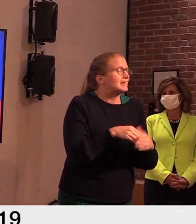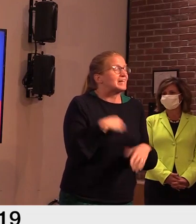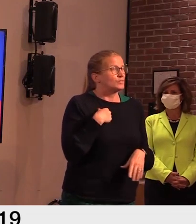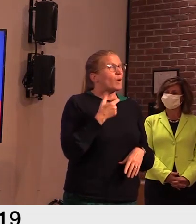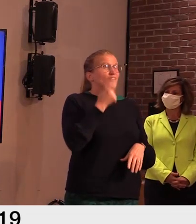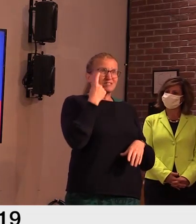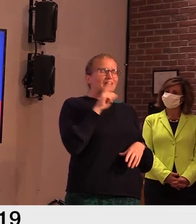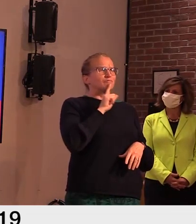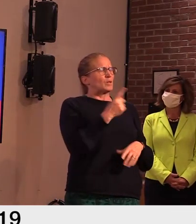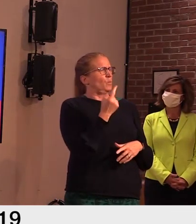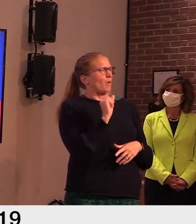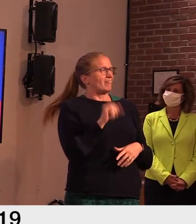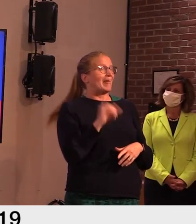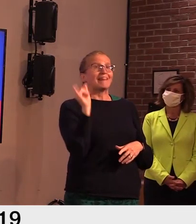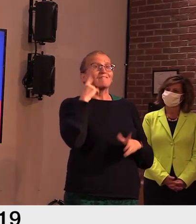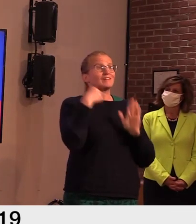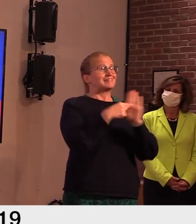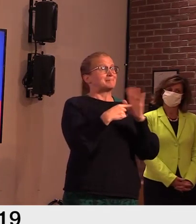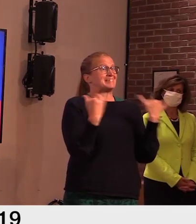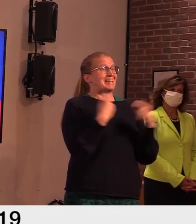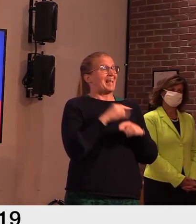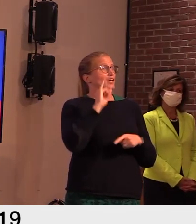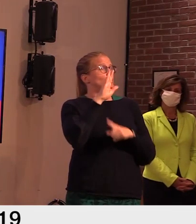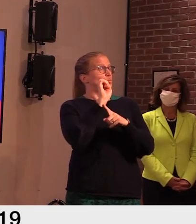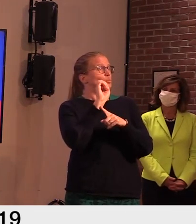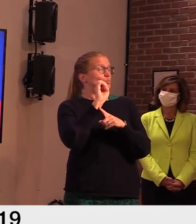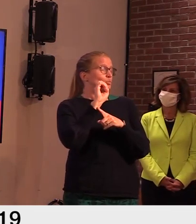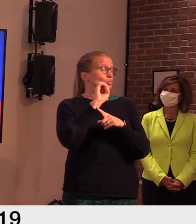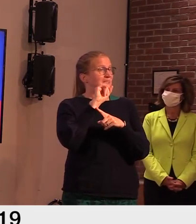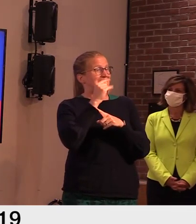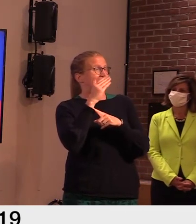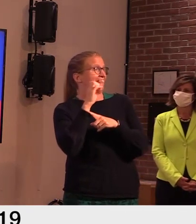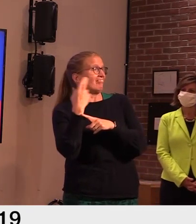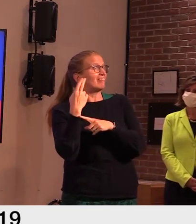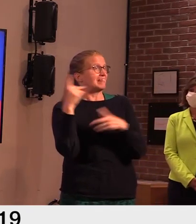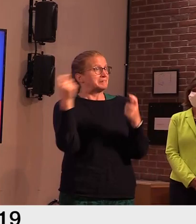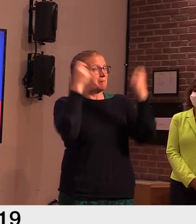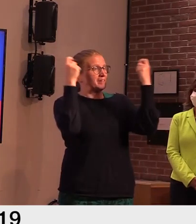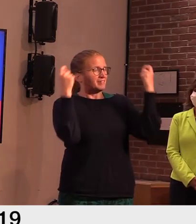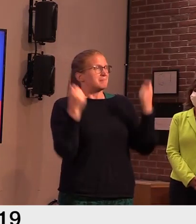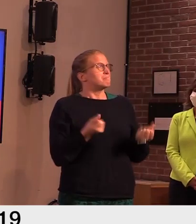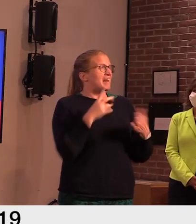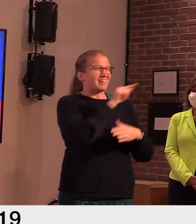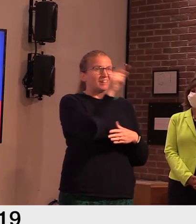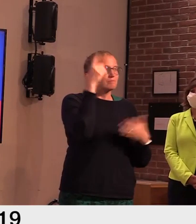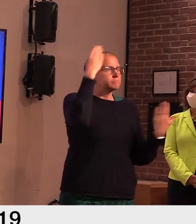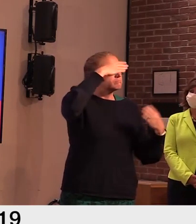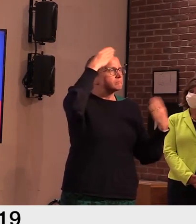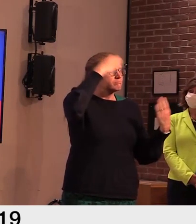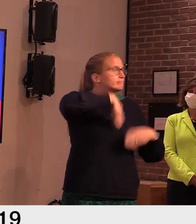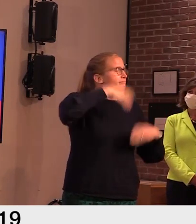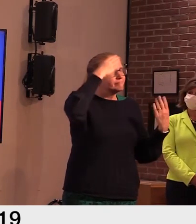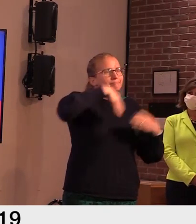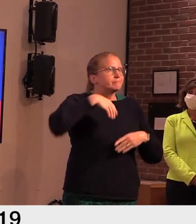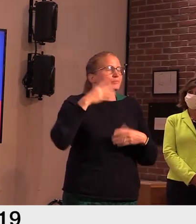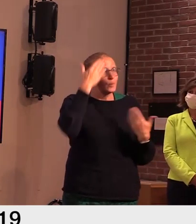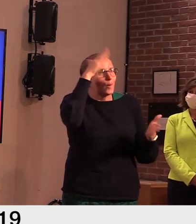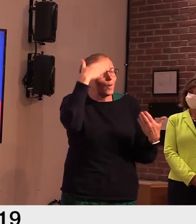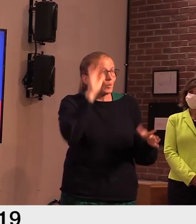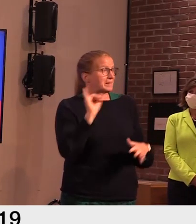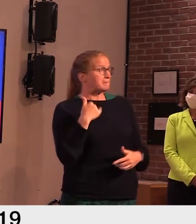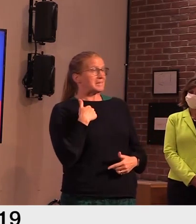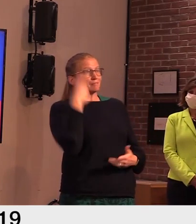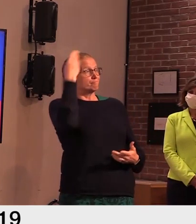more accepting and understand history. That's why it was important for me, again, to understand what